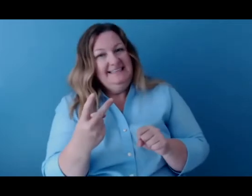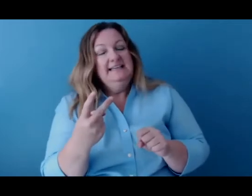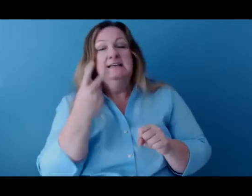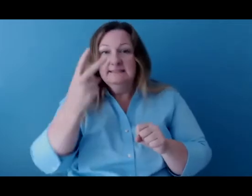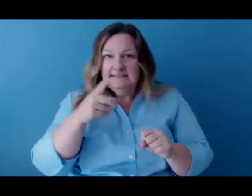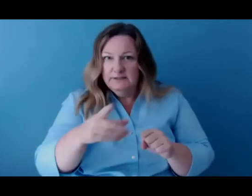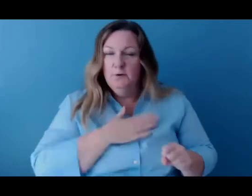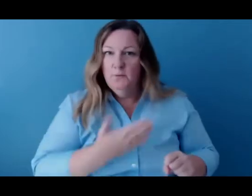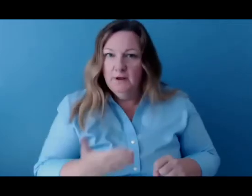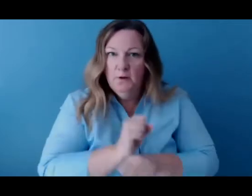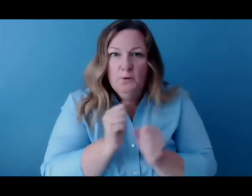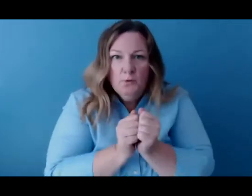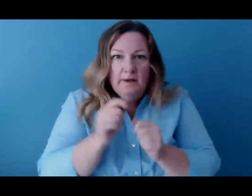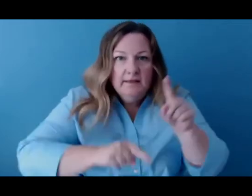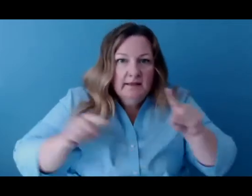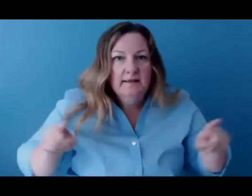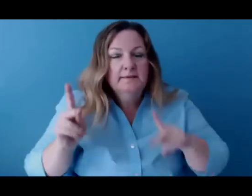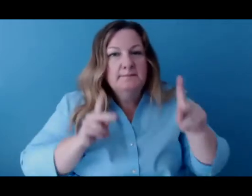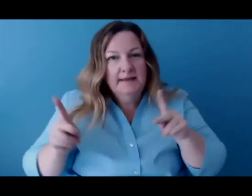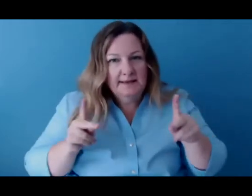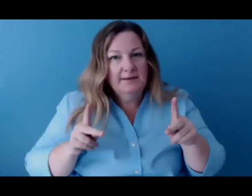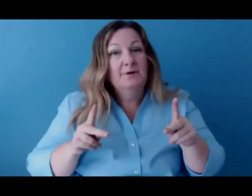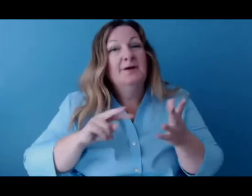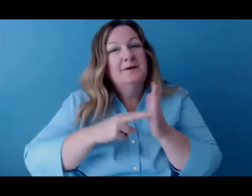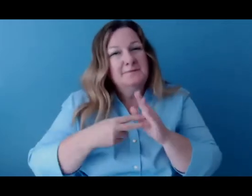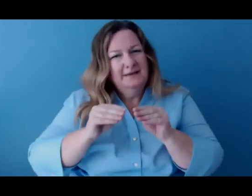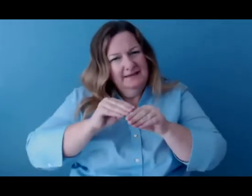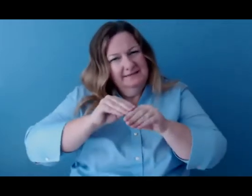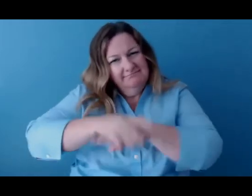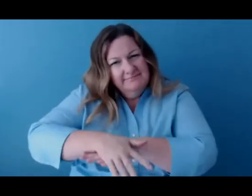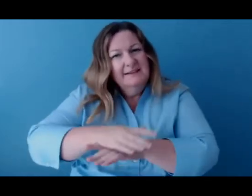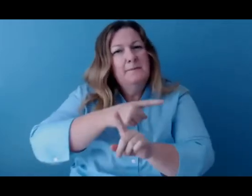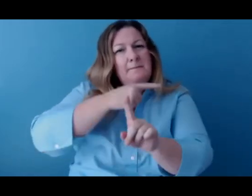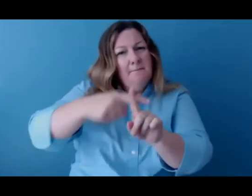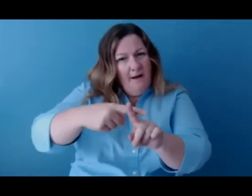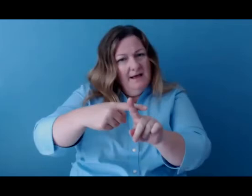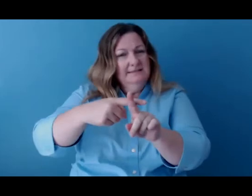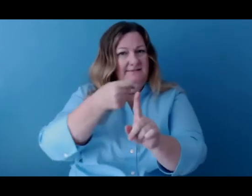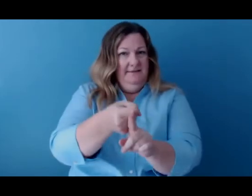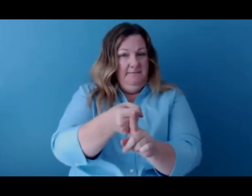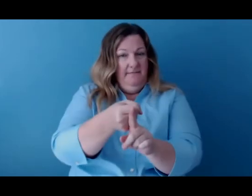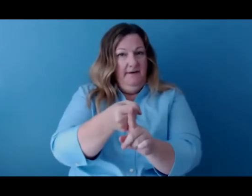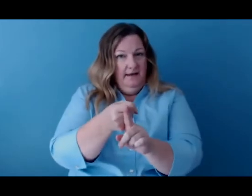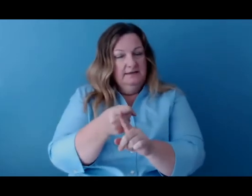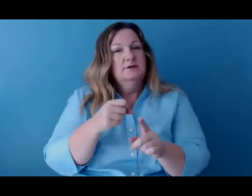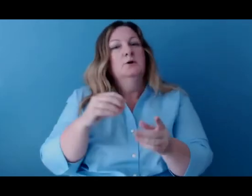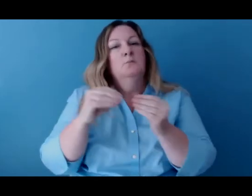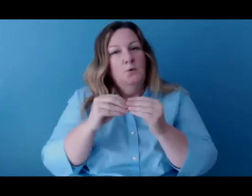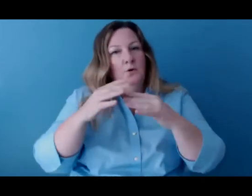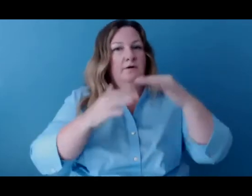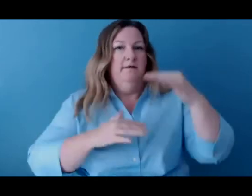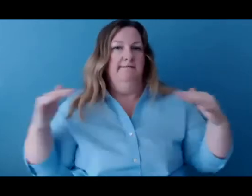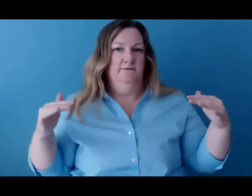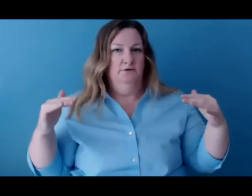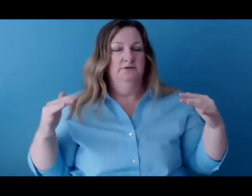with you. There is a positive net impact that takes place when you're able to branch out and be a more diverse and